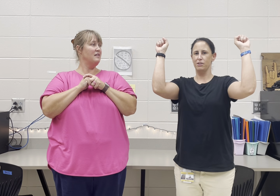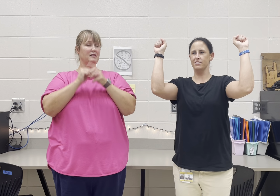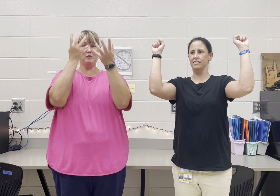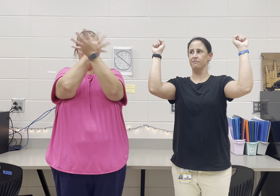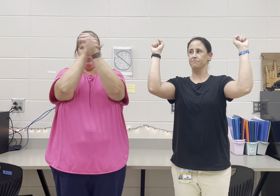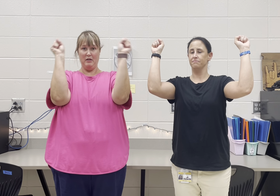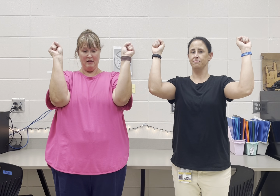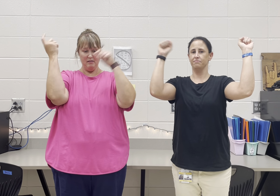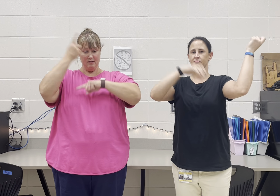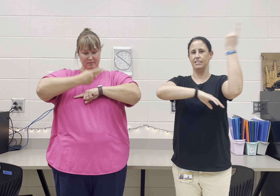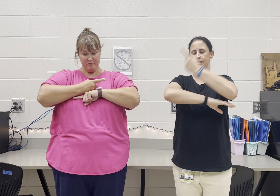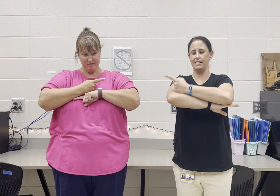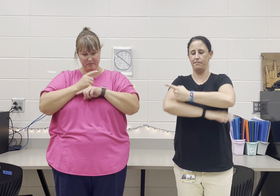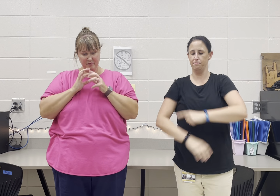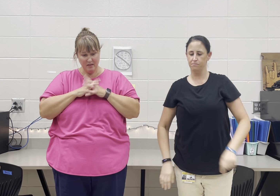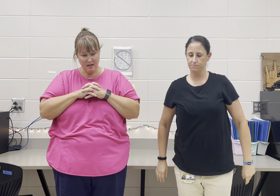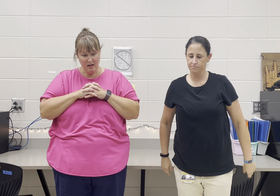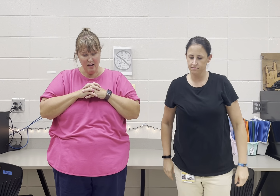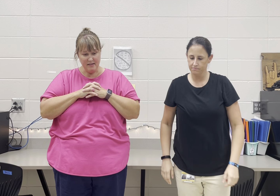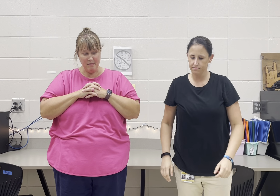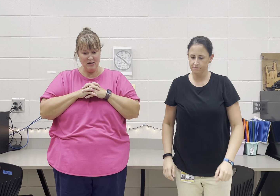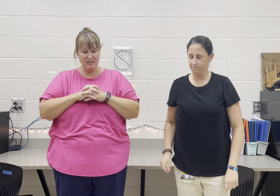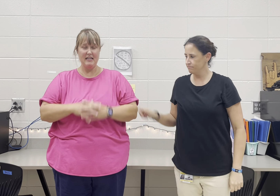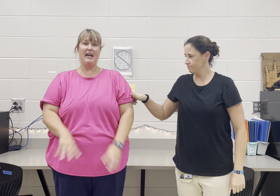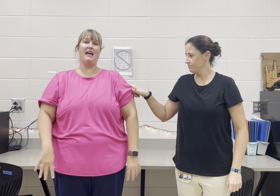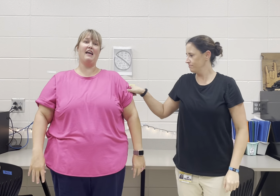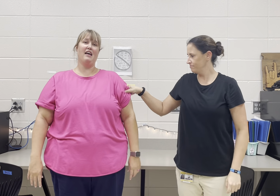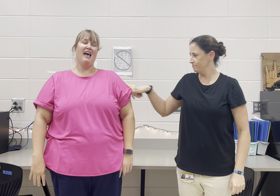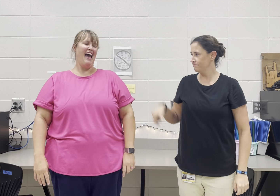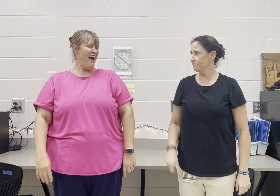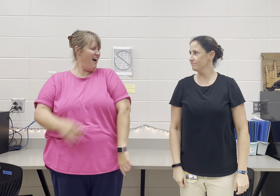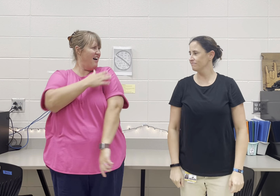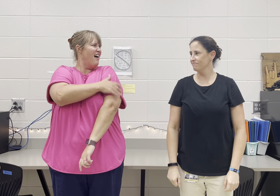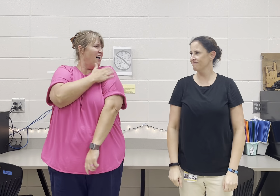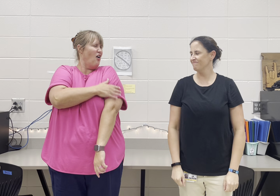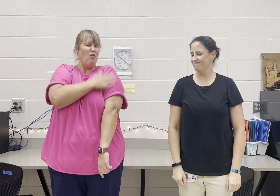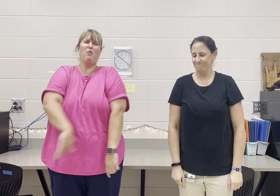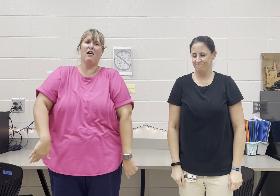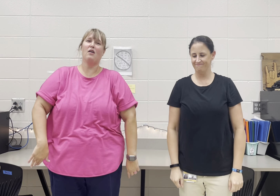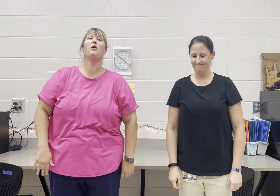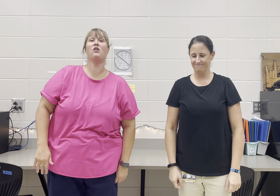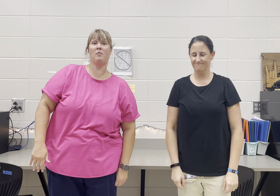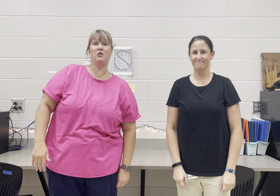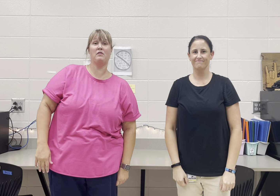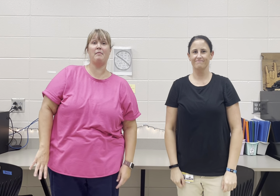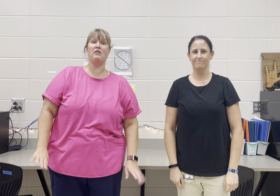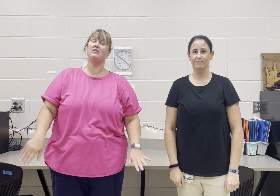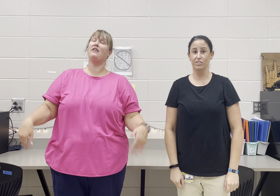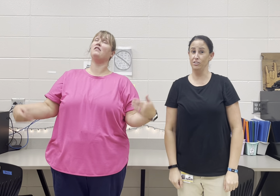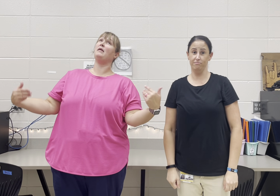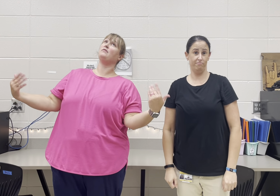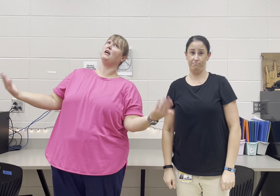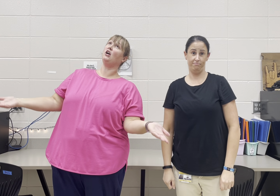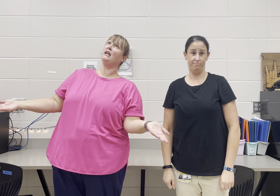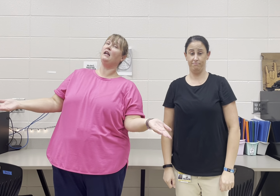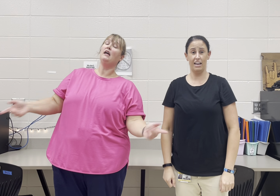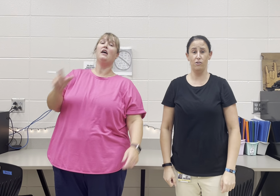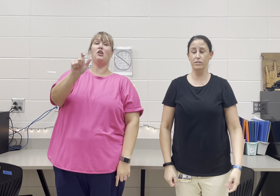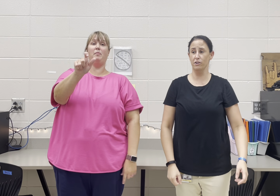President Day. St. Patrick's Day. Ow! What do you normally do on St. Patrick's Day if nobody's wearing green? I always You wear pinch.